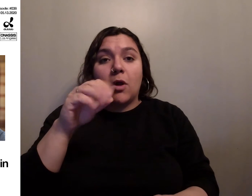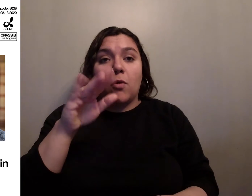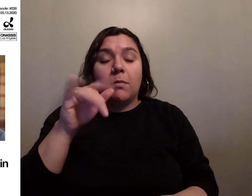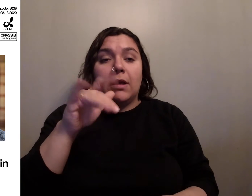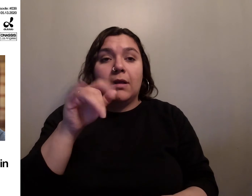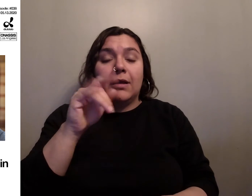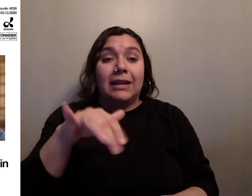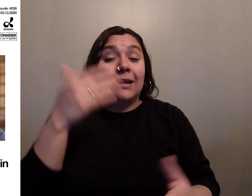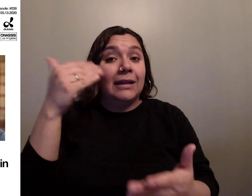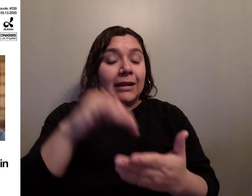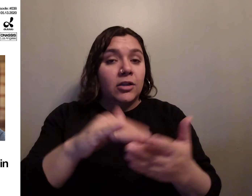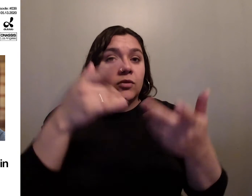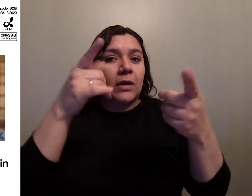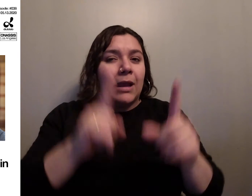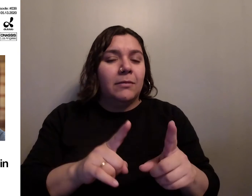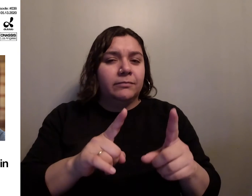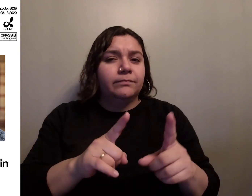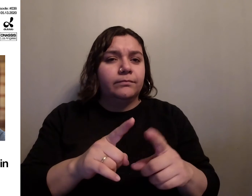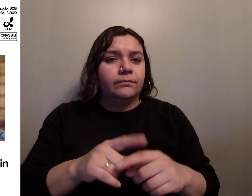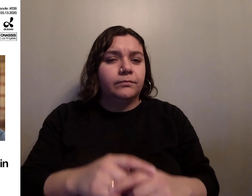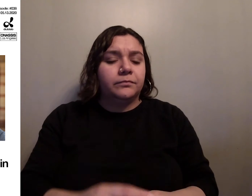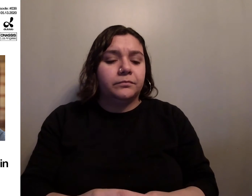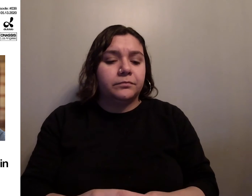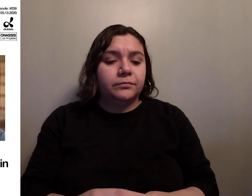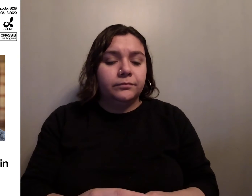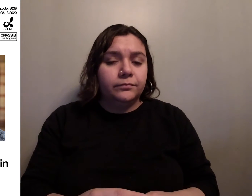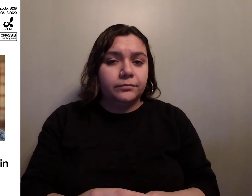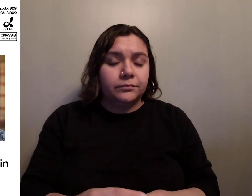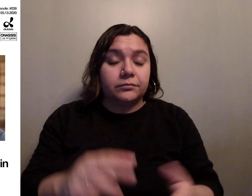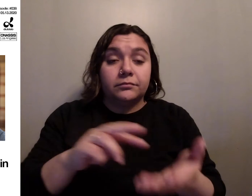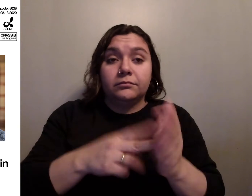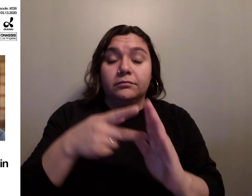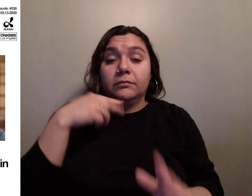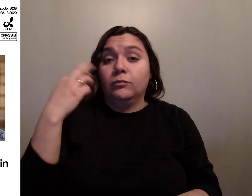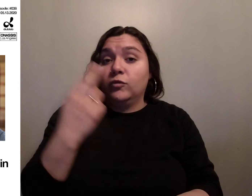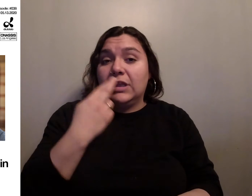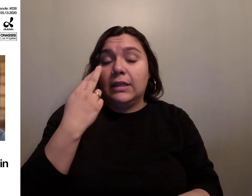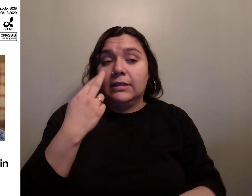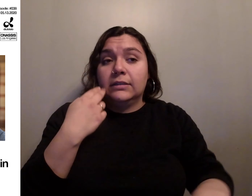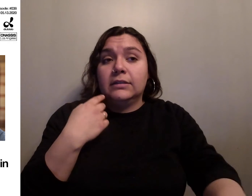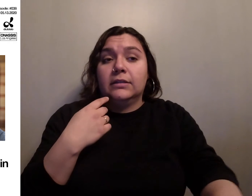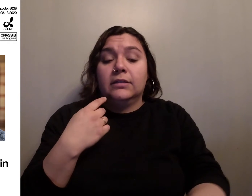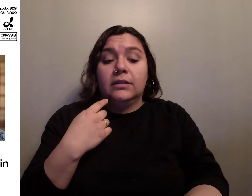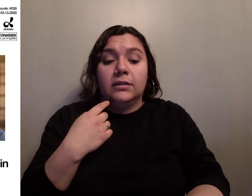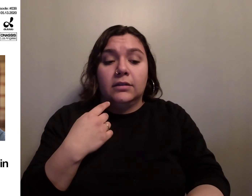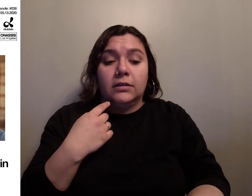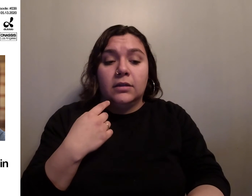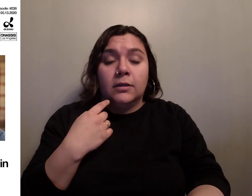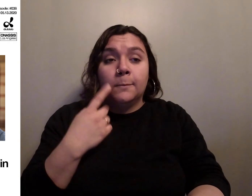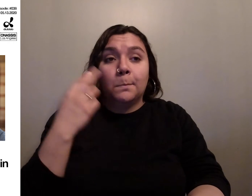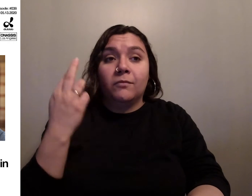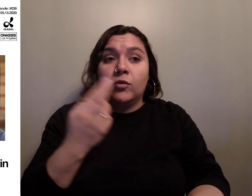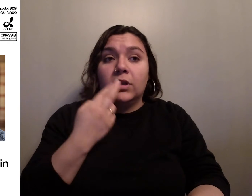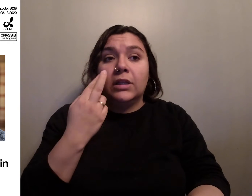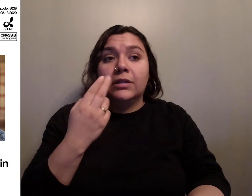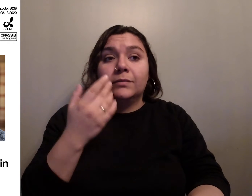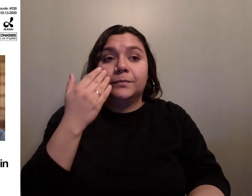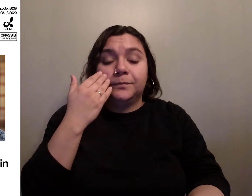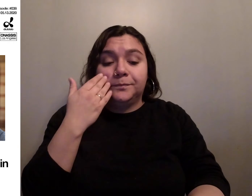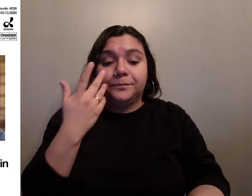anew that allows its mobility again to come forward. So what I'm finding is